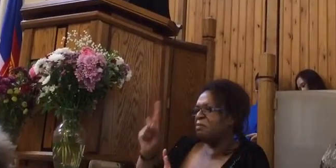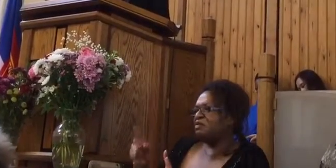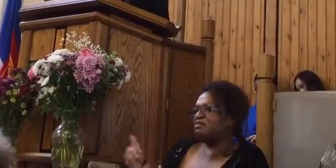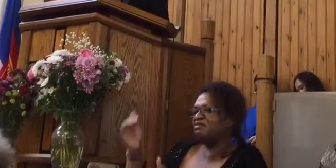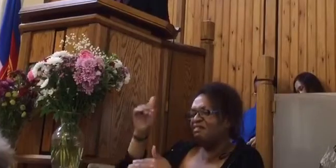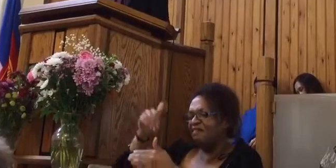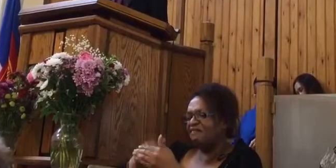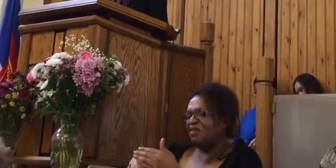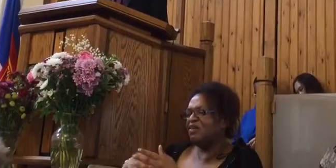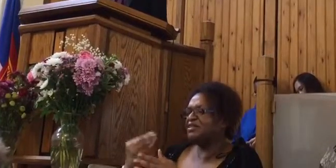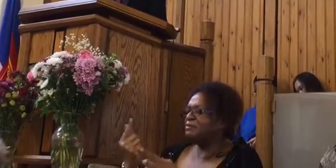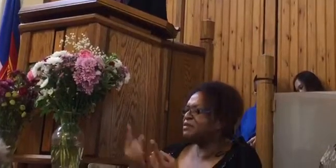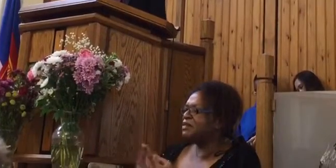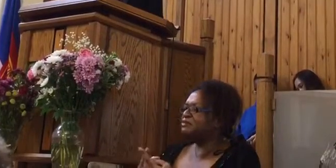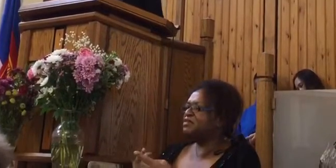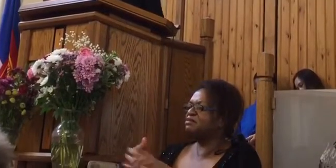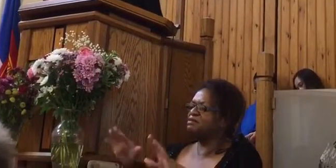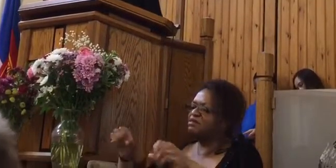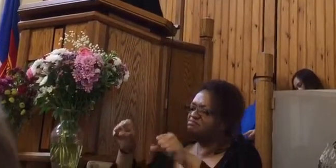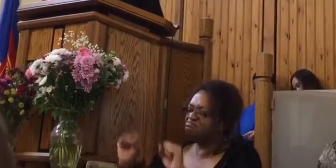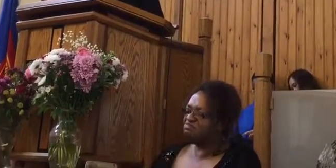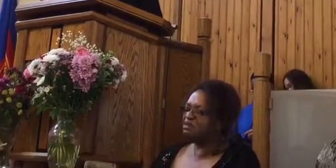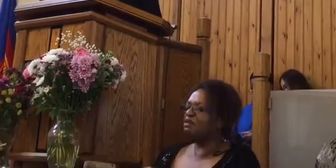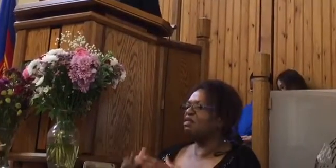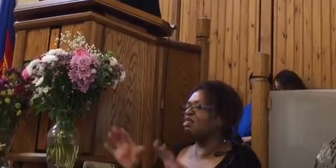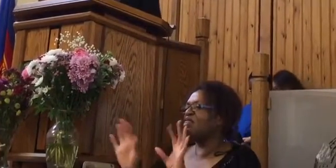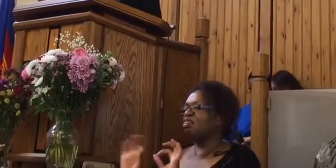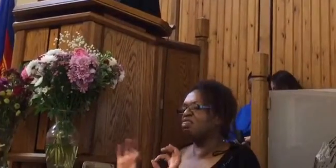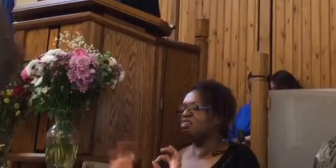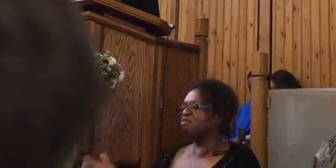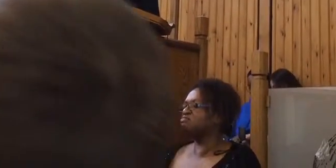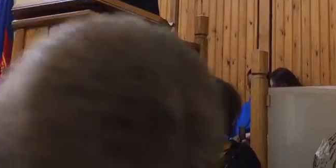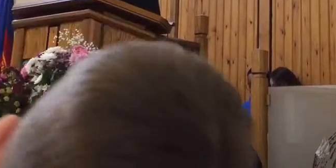we are not actually doing anything in the church. Now,